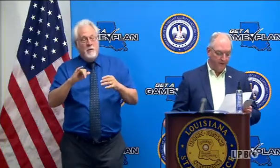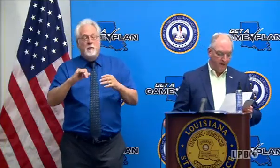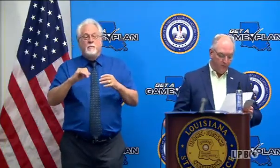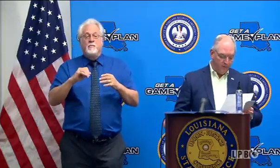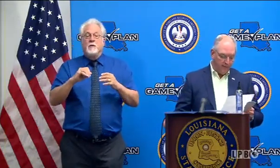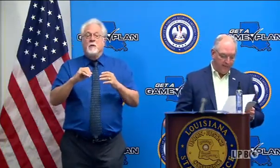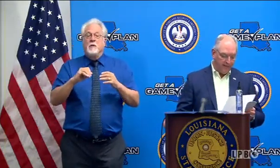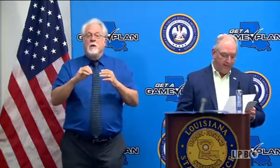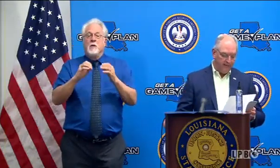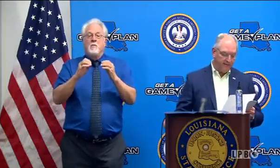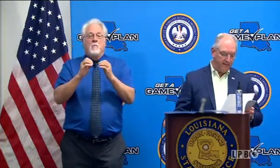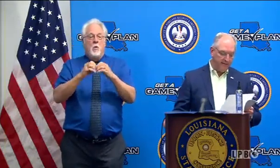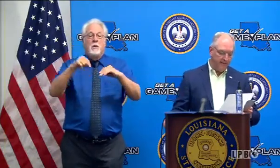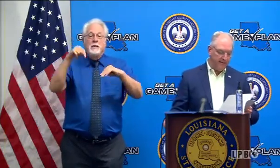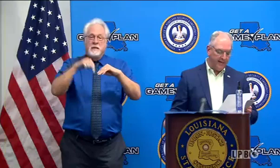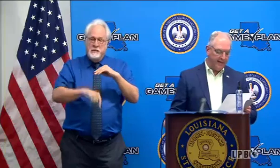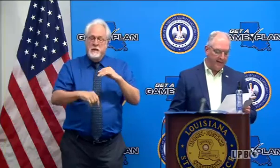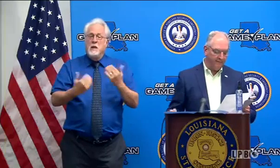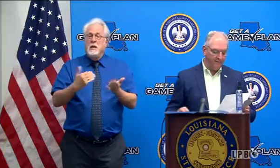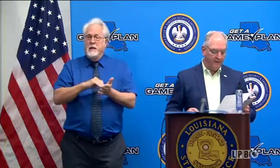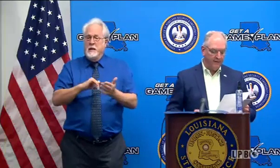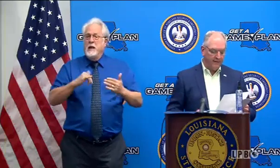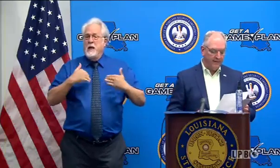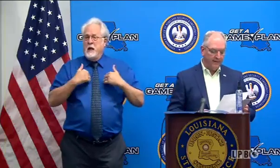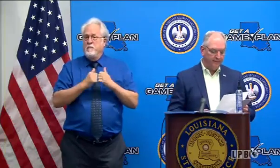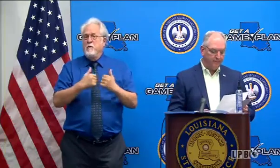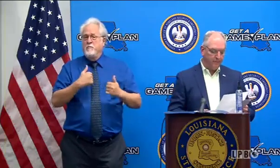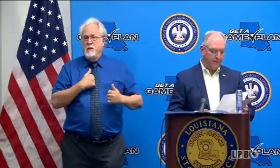detail. With me again today, I have